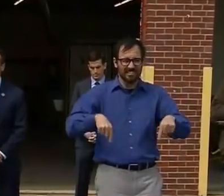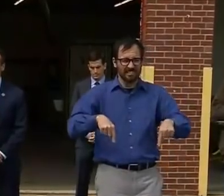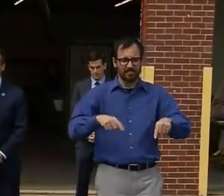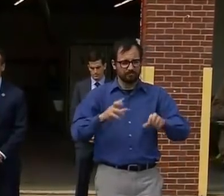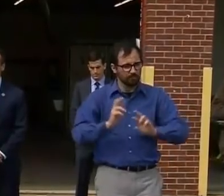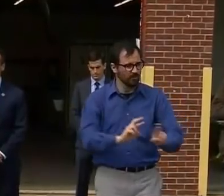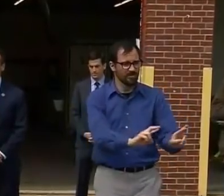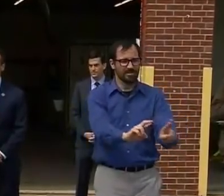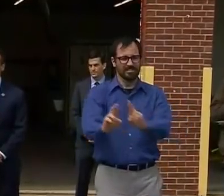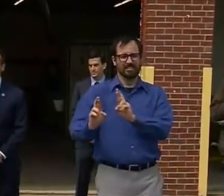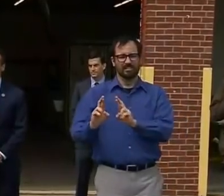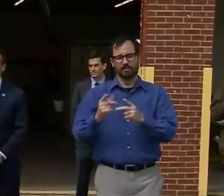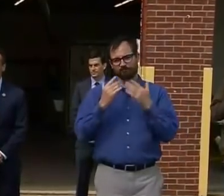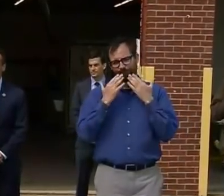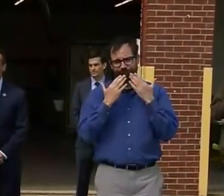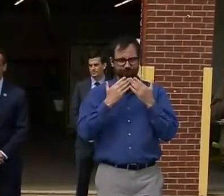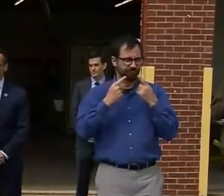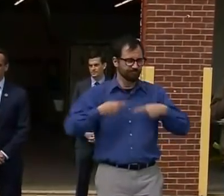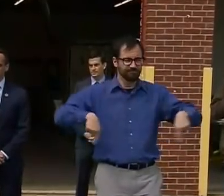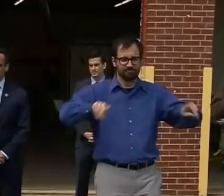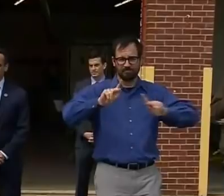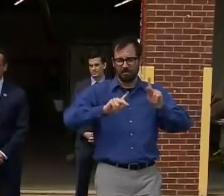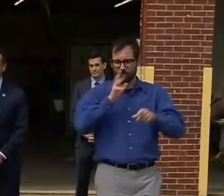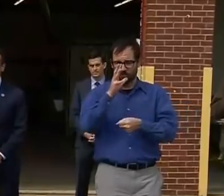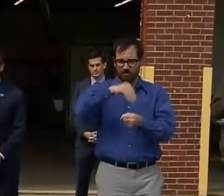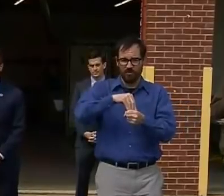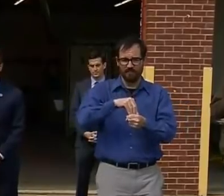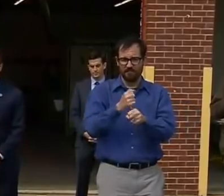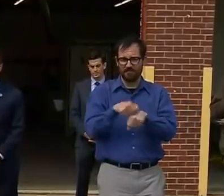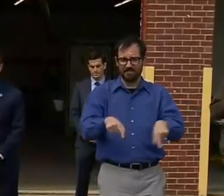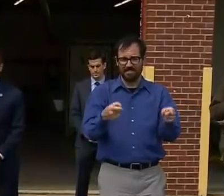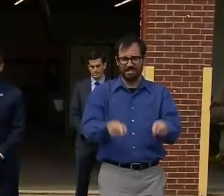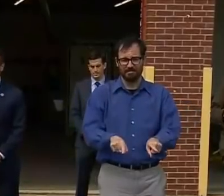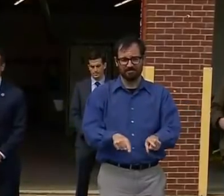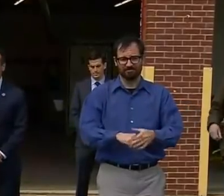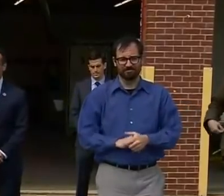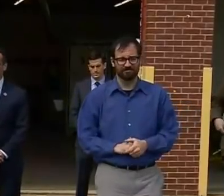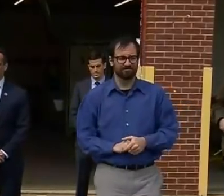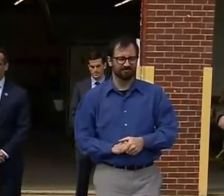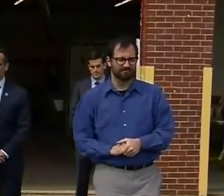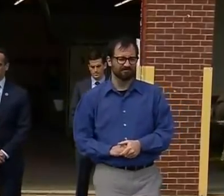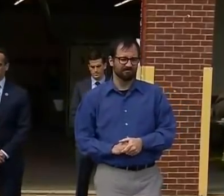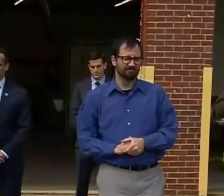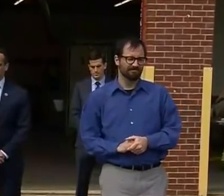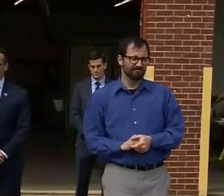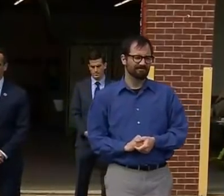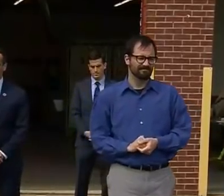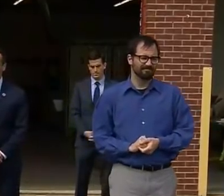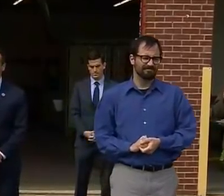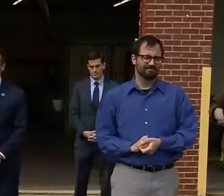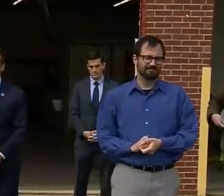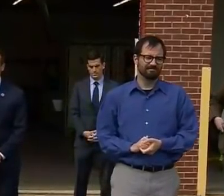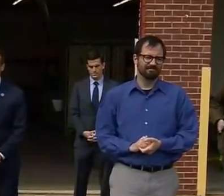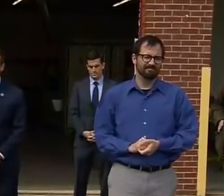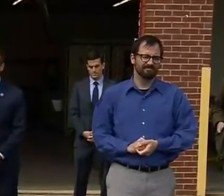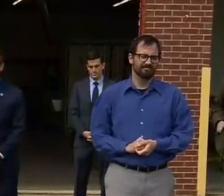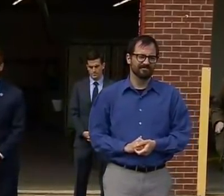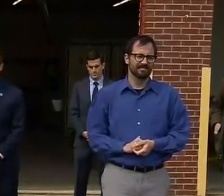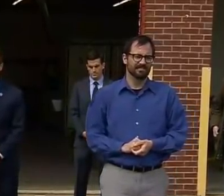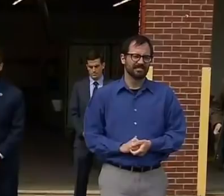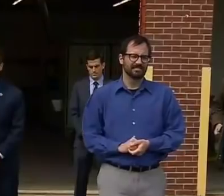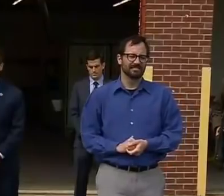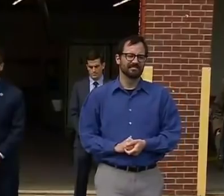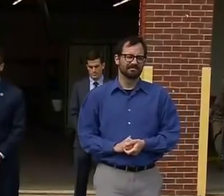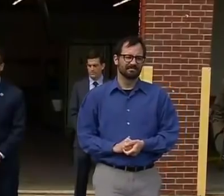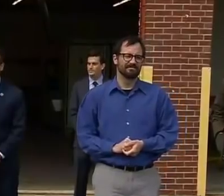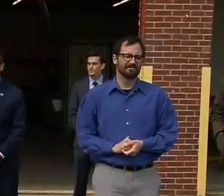is their list of sort of existing and prospective customers, and it's a lot of healthcare facilities here in the Commonwealth whose names would be very